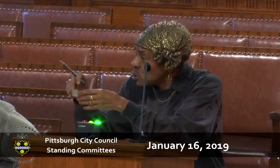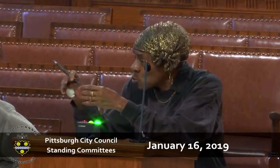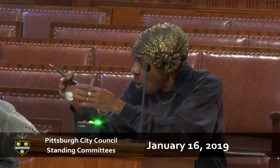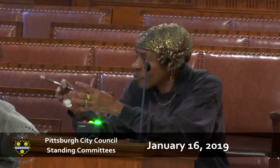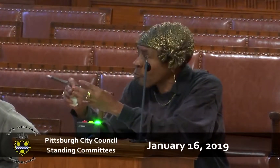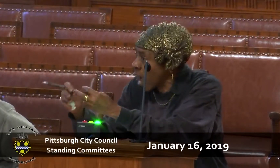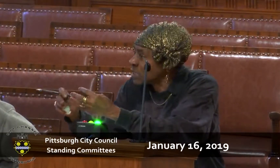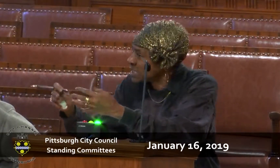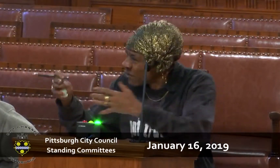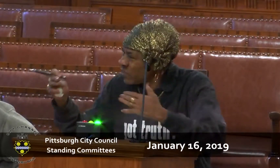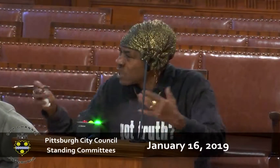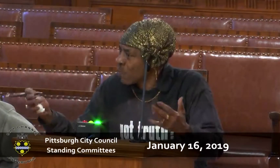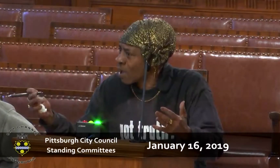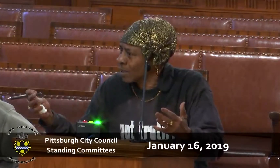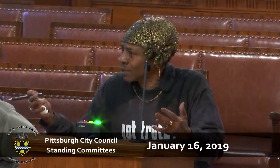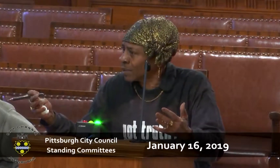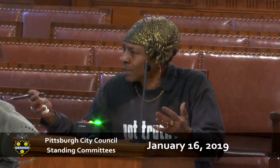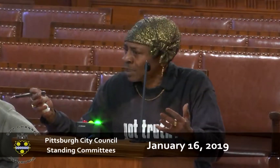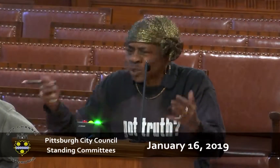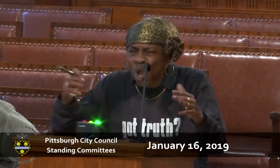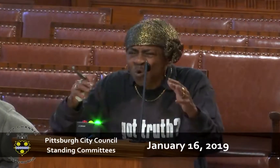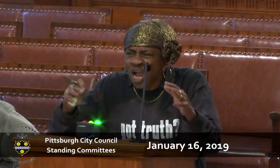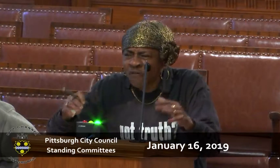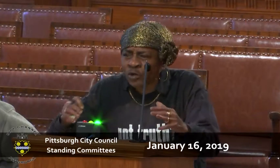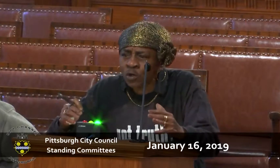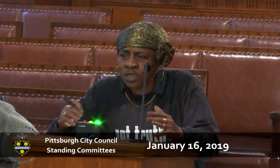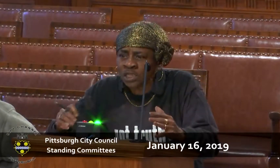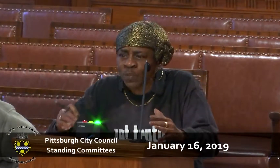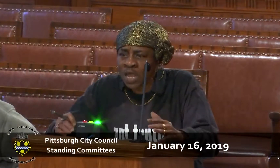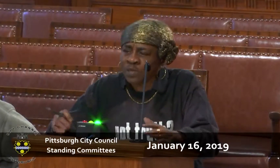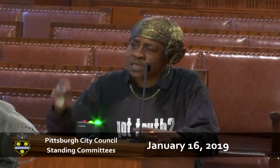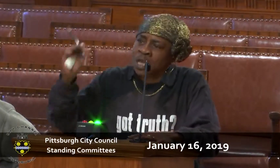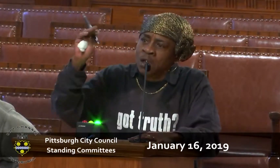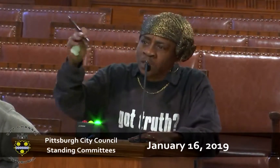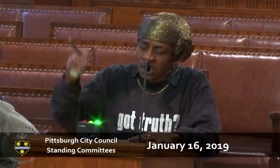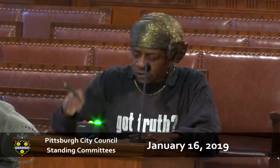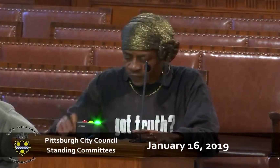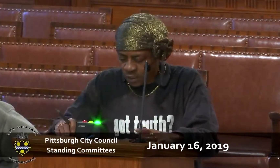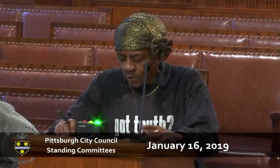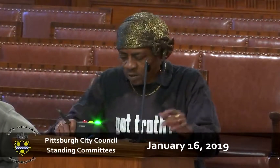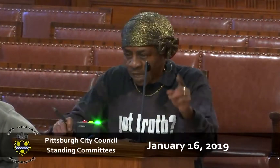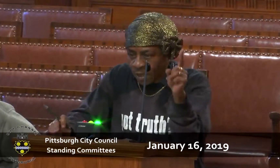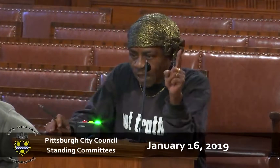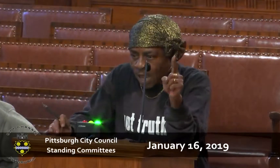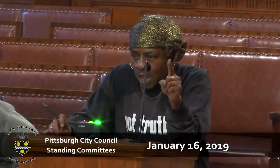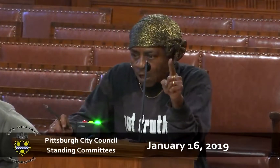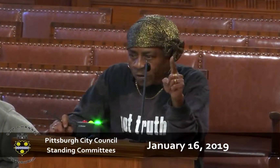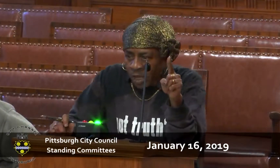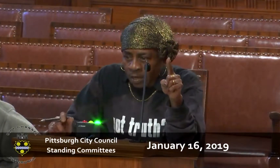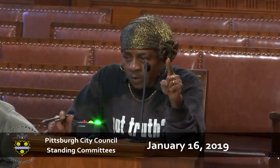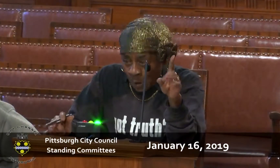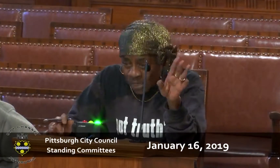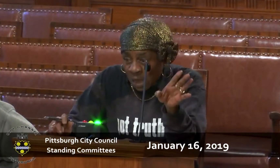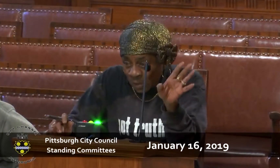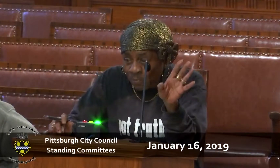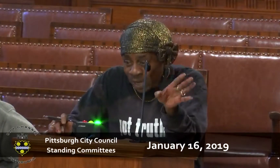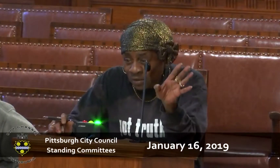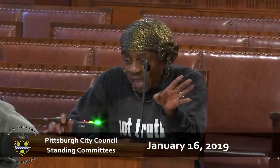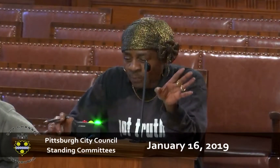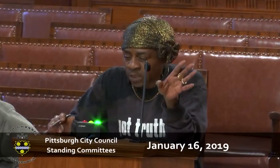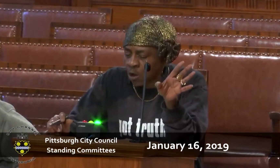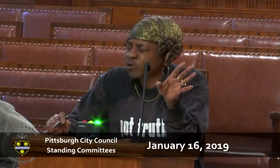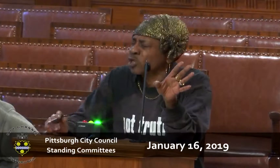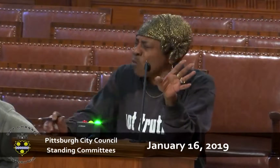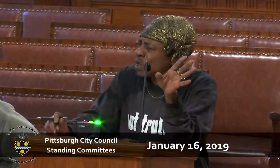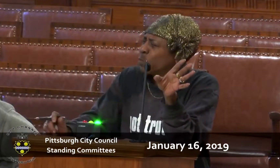with arthritis and stuff? Think about it. No covering on these babies. Okay, let's forget about that. Okay, I mean